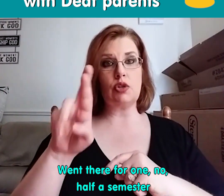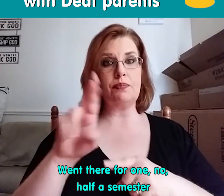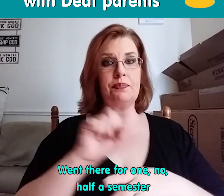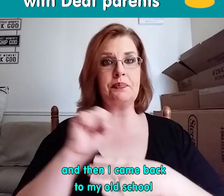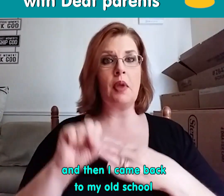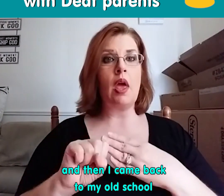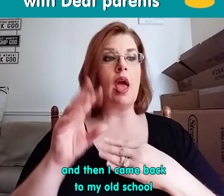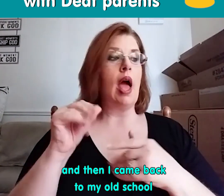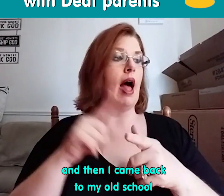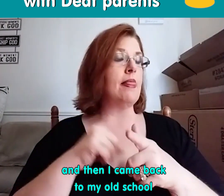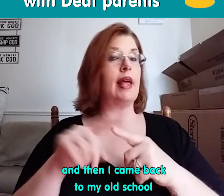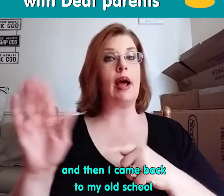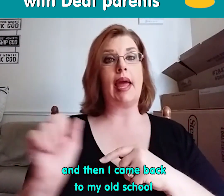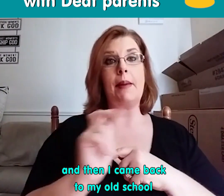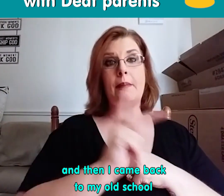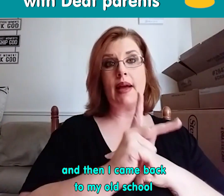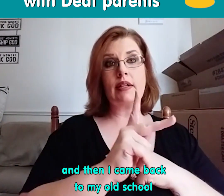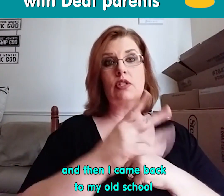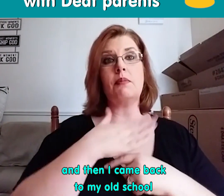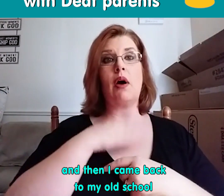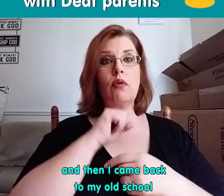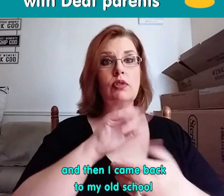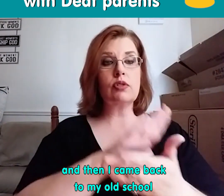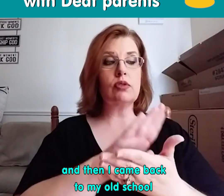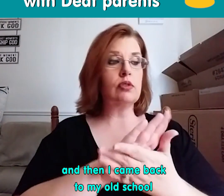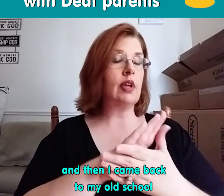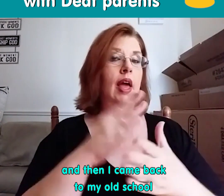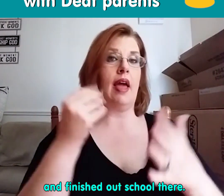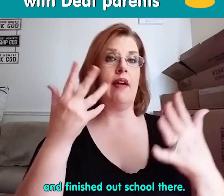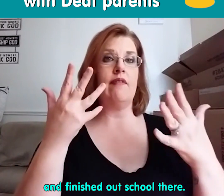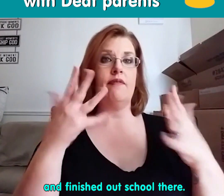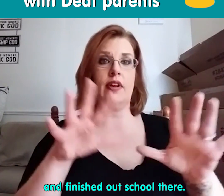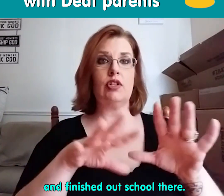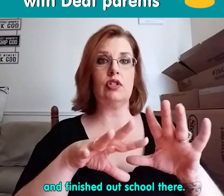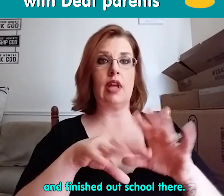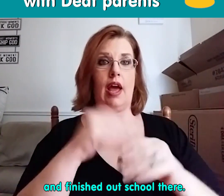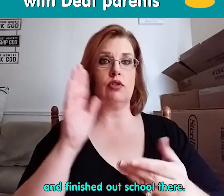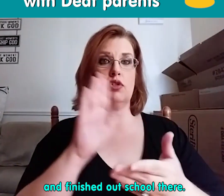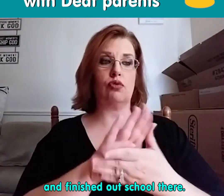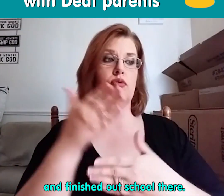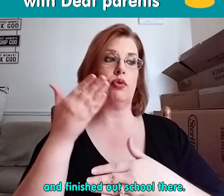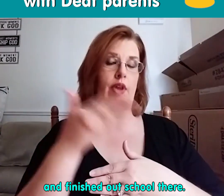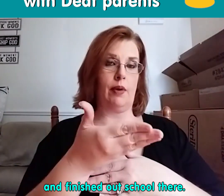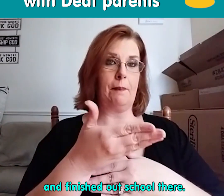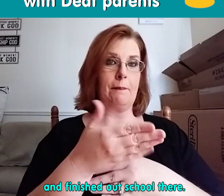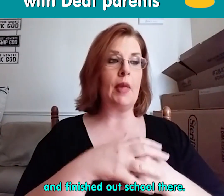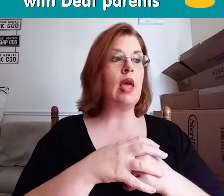semester, and then I came back to my old school and finished out school there.